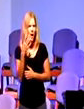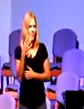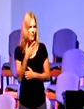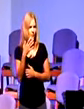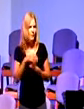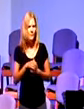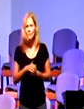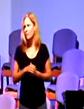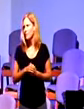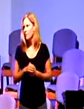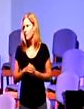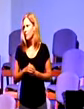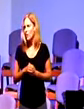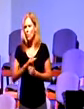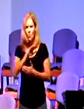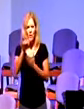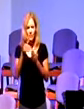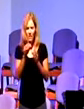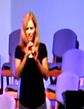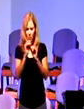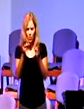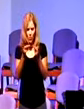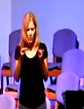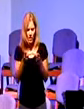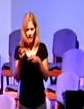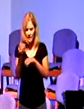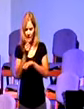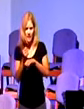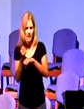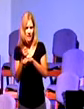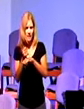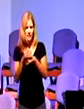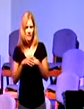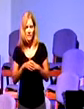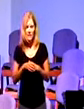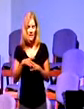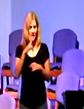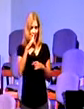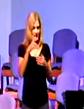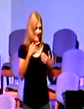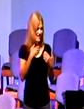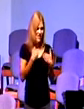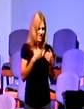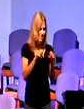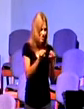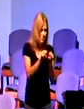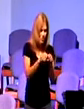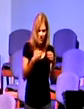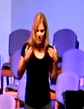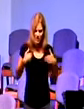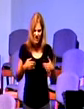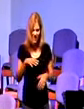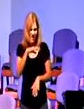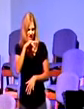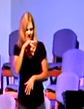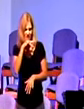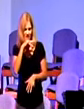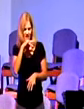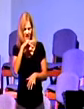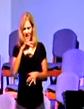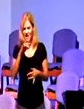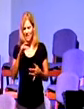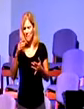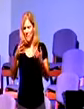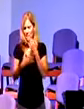that? We're in the middle of nowhere on this island. These kids have no shoes, no clothes. They're dirty. They're surrounded by